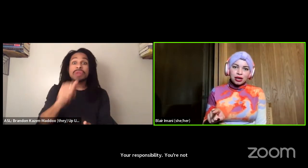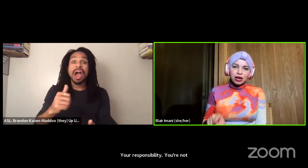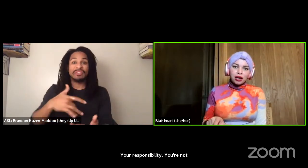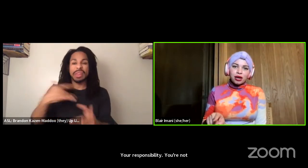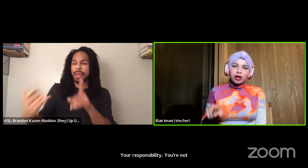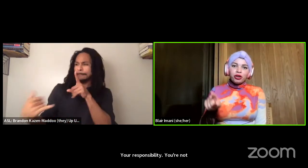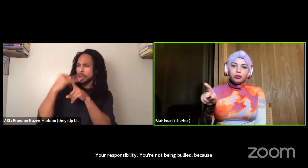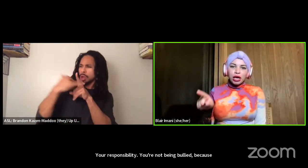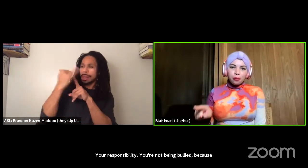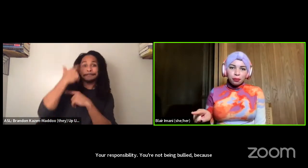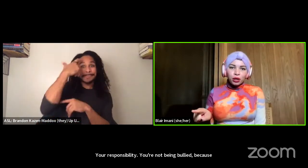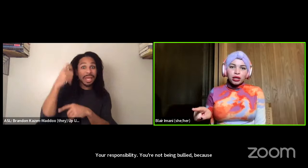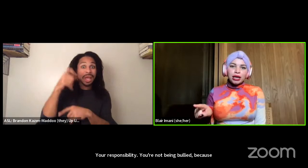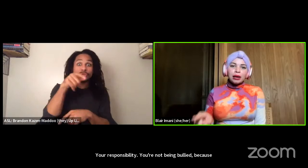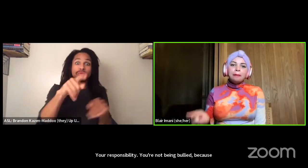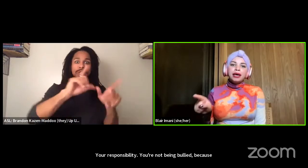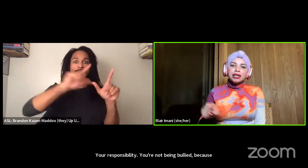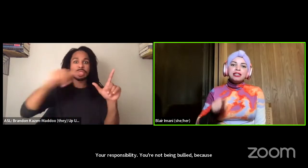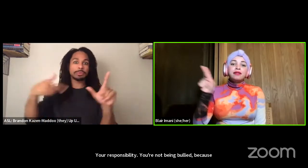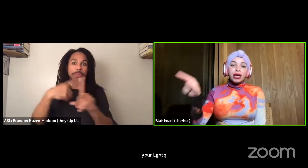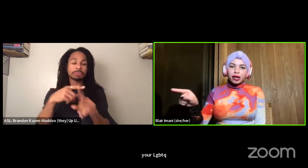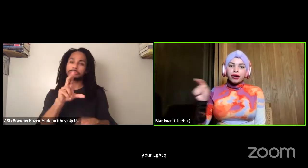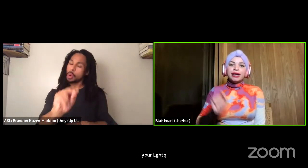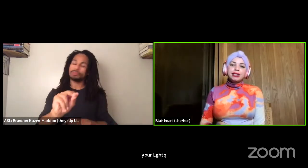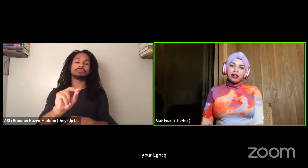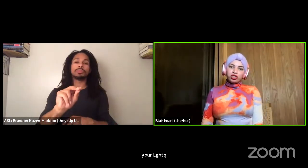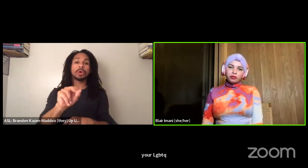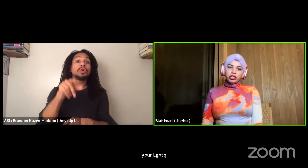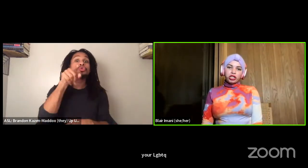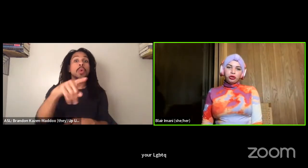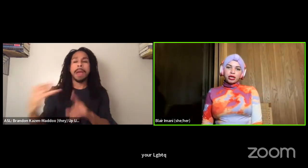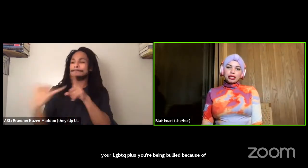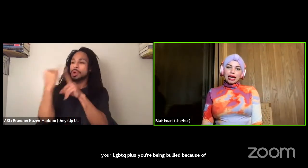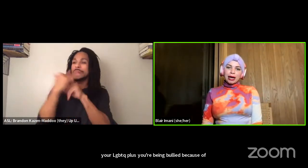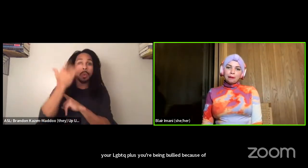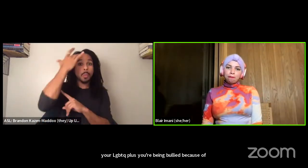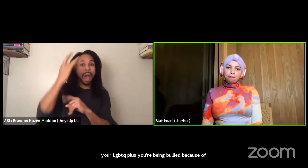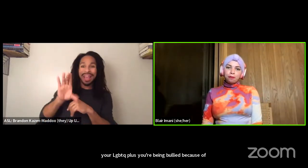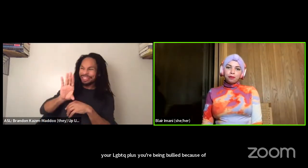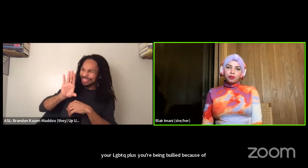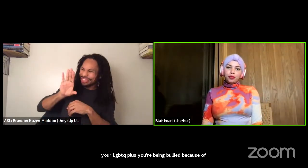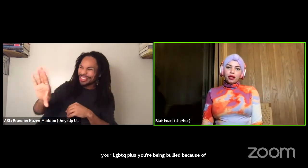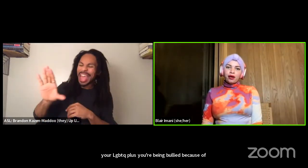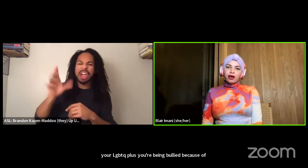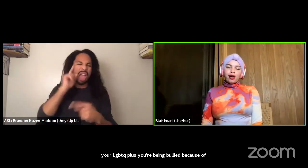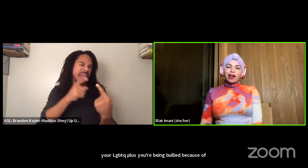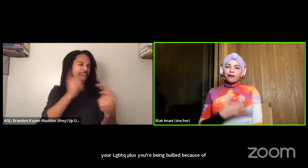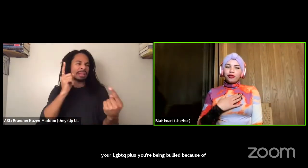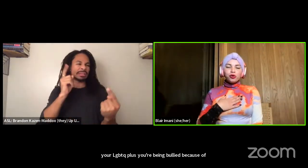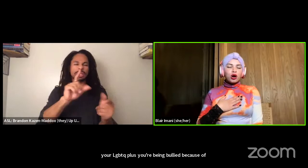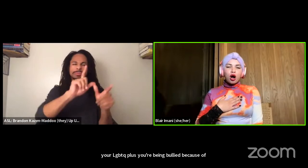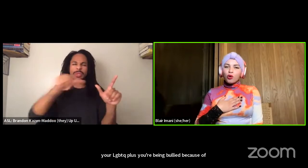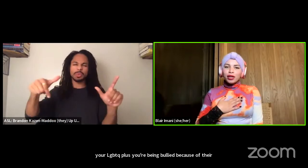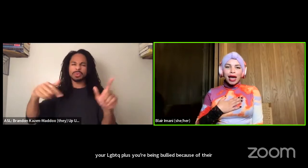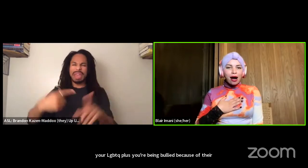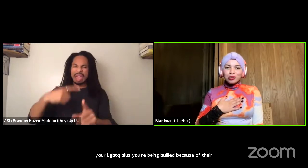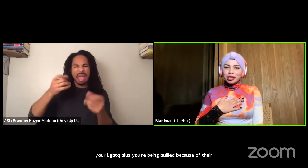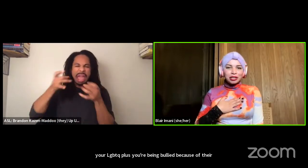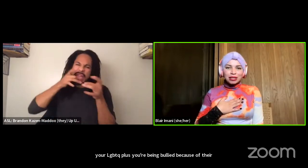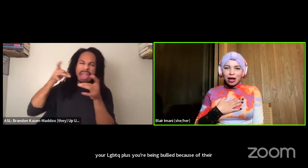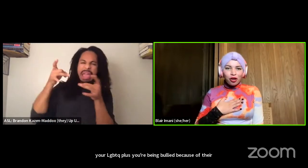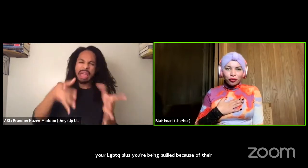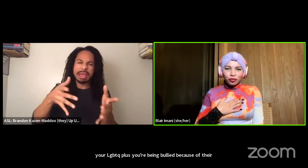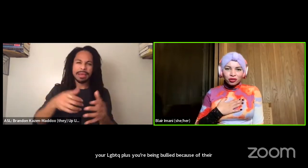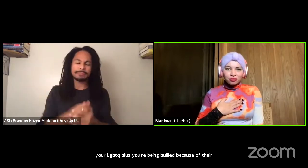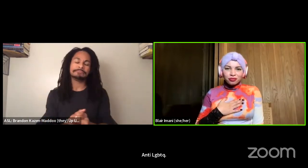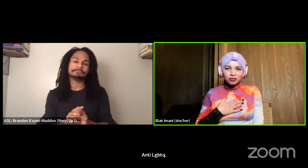LGBTQ+. You're being bullied because of their anti-LGBTQ+ hate. If you are only out